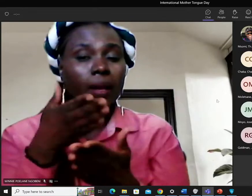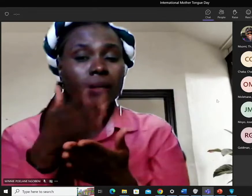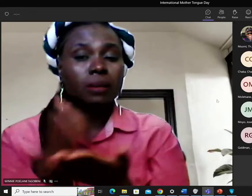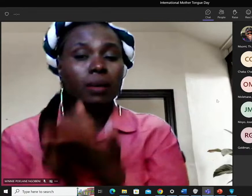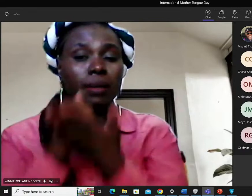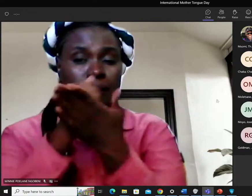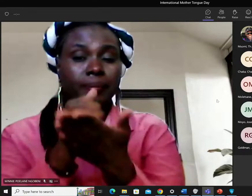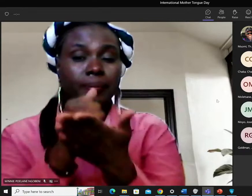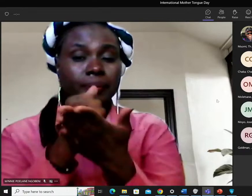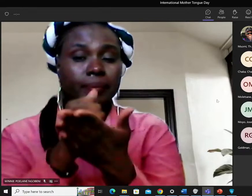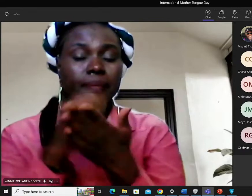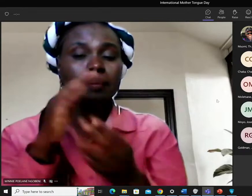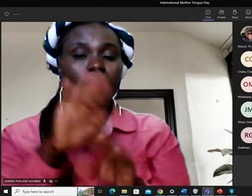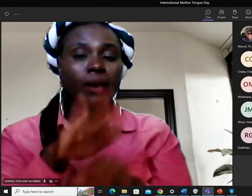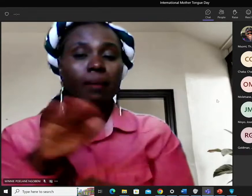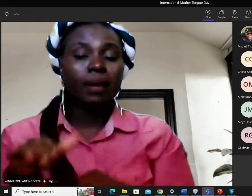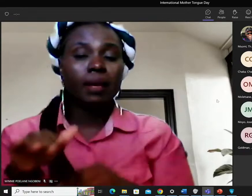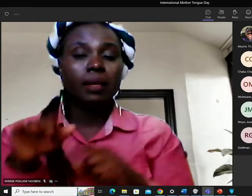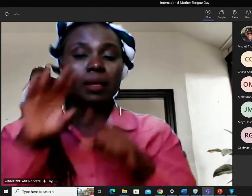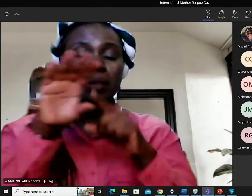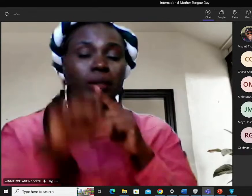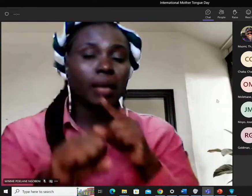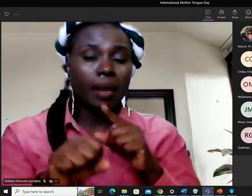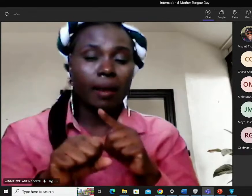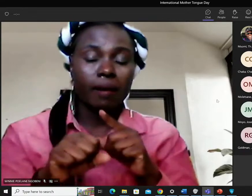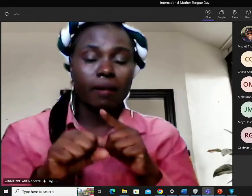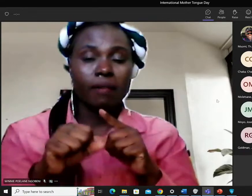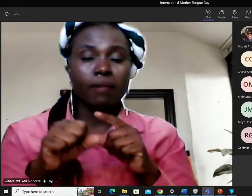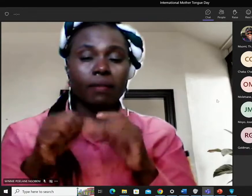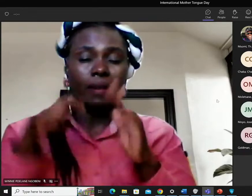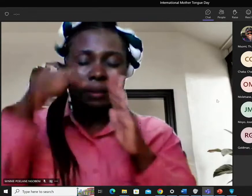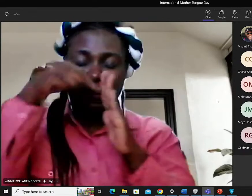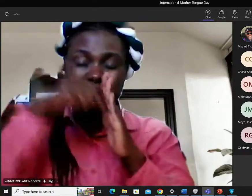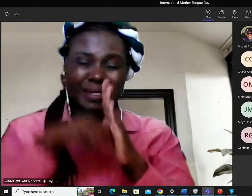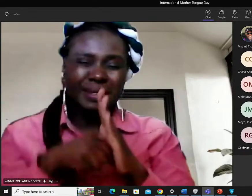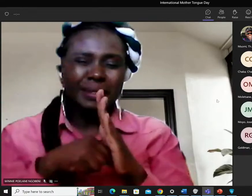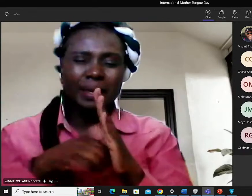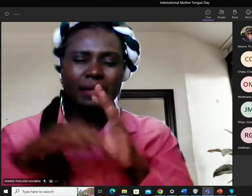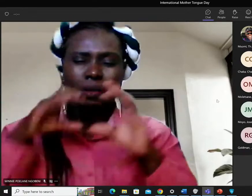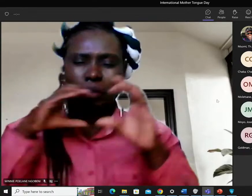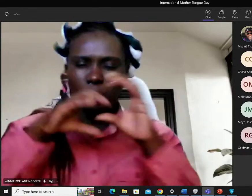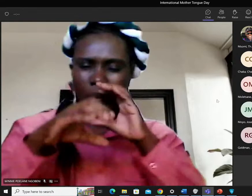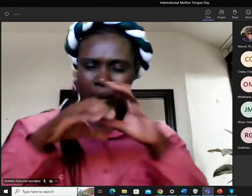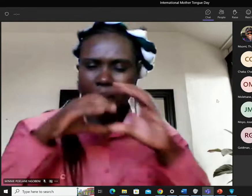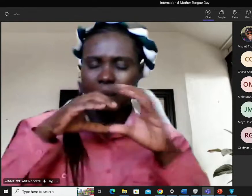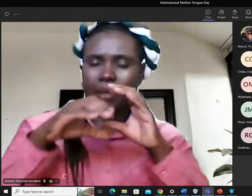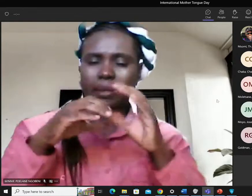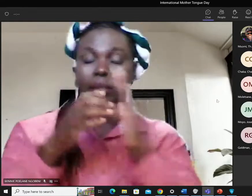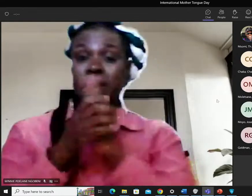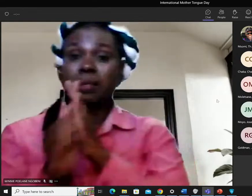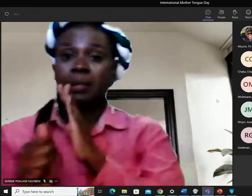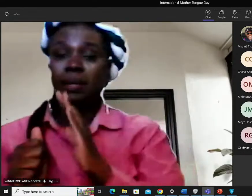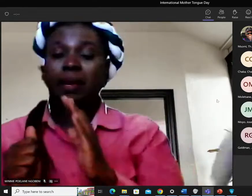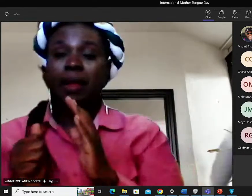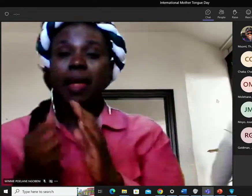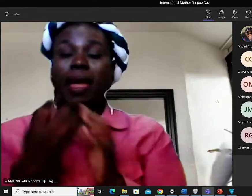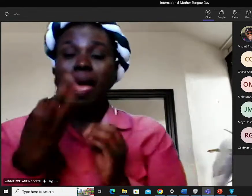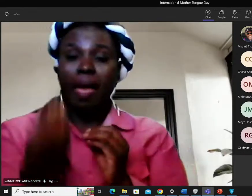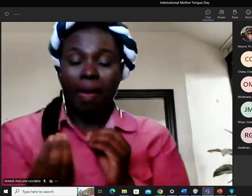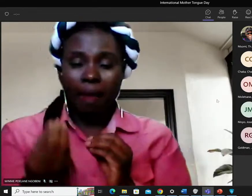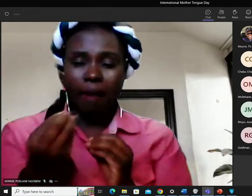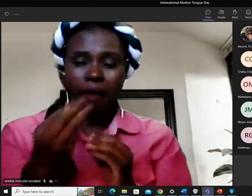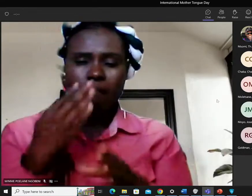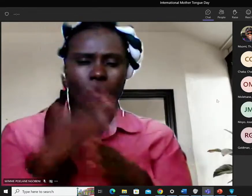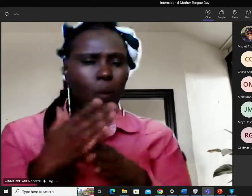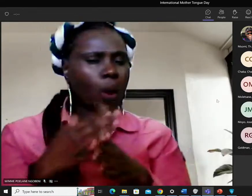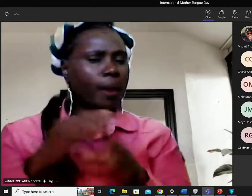the learner to acquire and retain the content and various communication skills. For this to be fruitful,